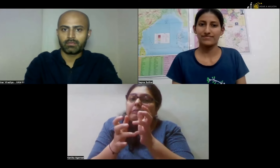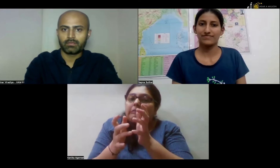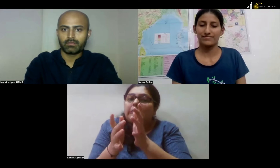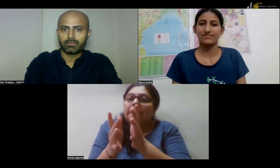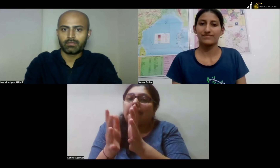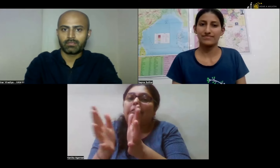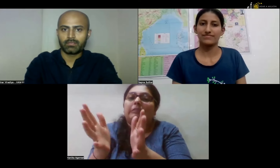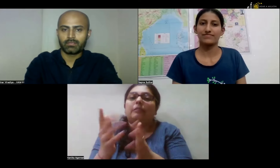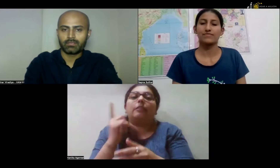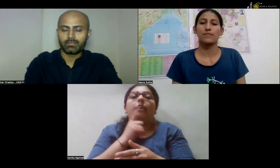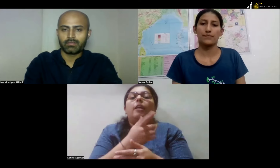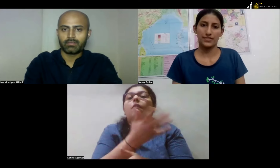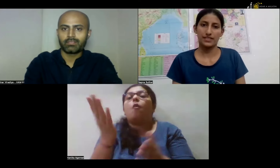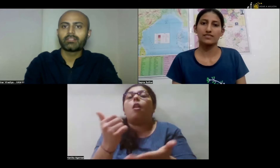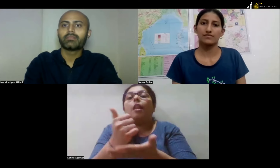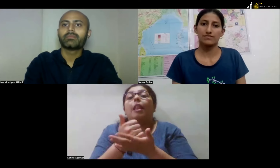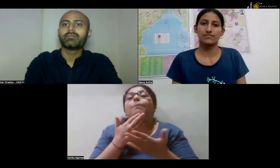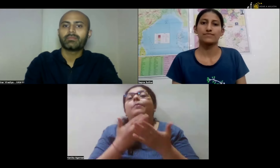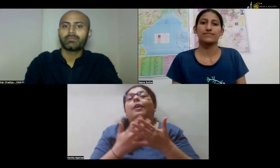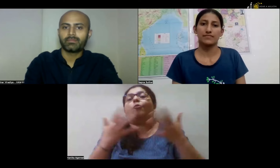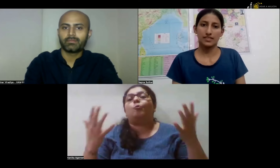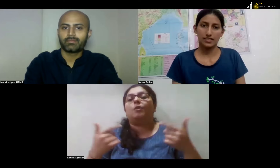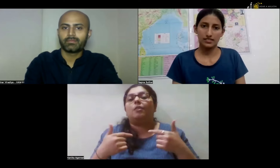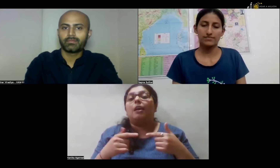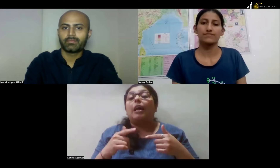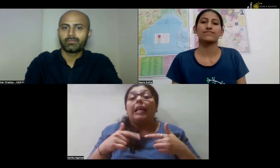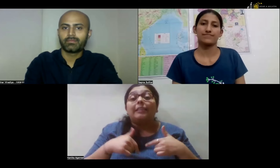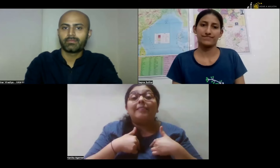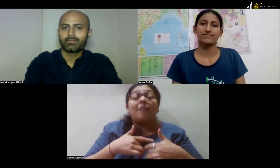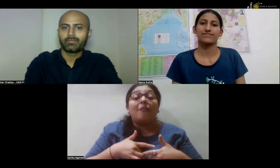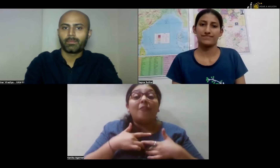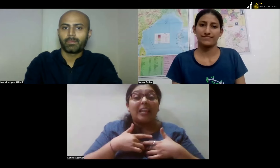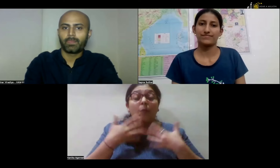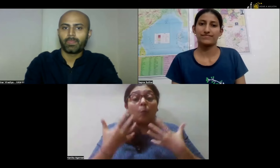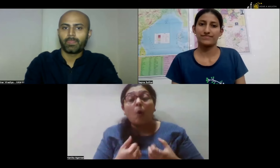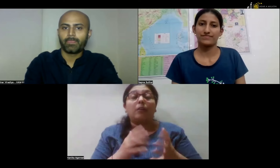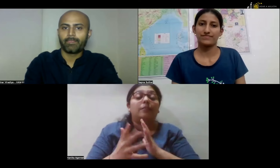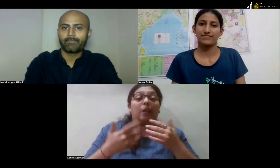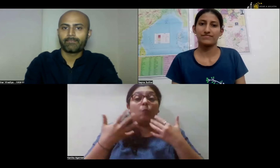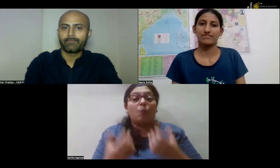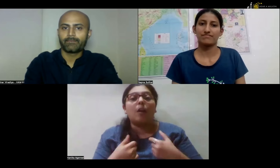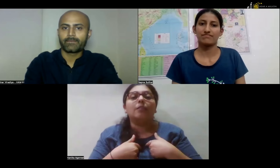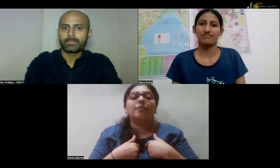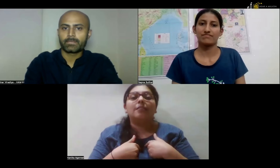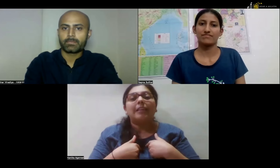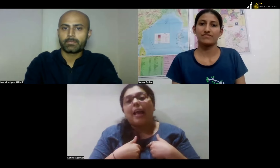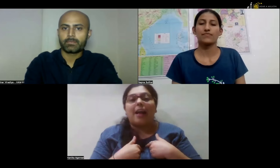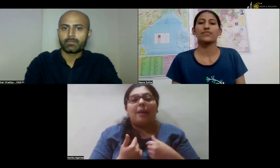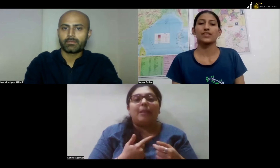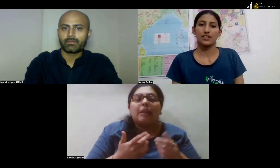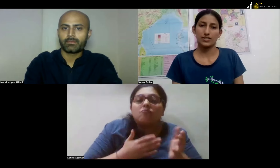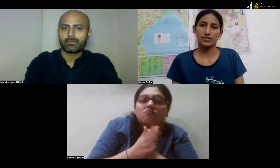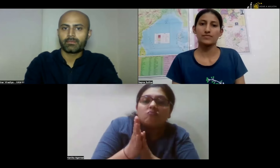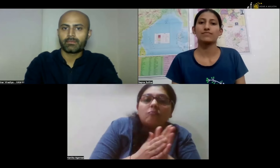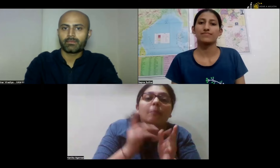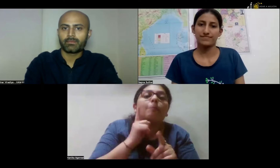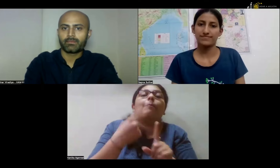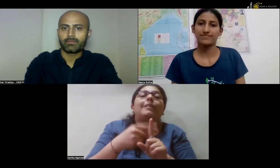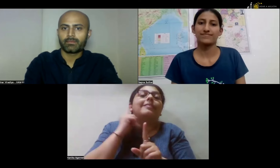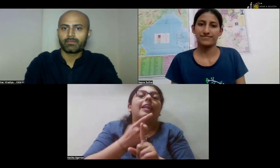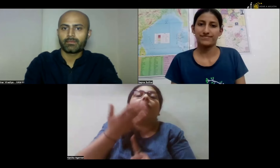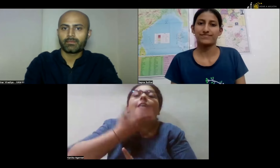started getting connected with the deaf community, with the help of all these deaf friends of mine, my signing got better. But